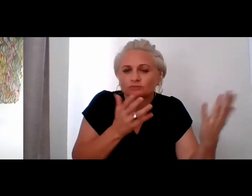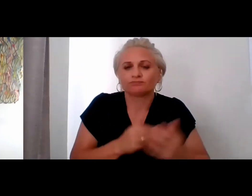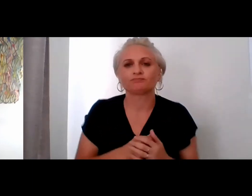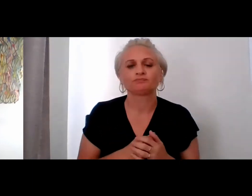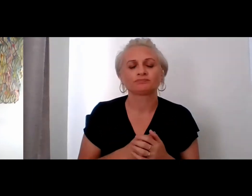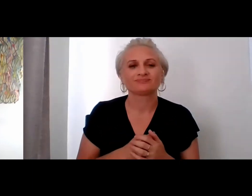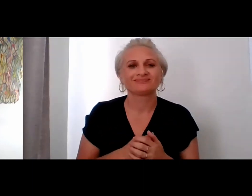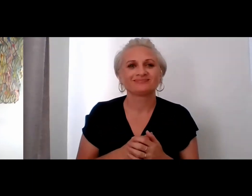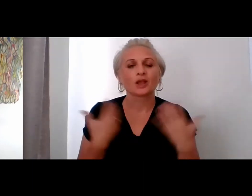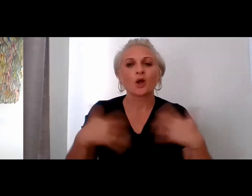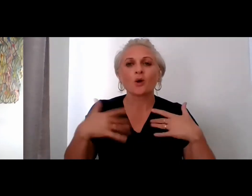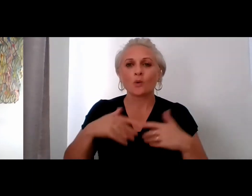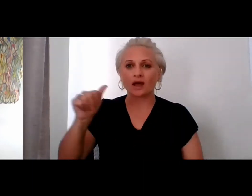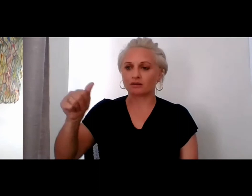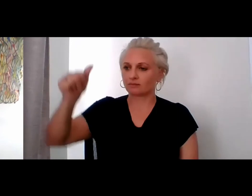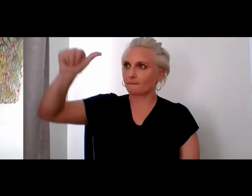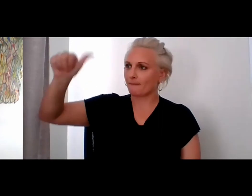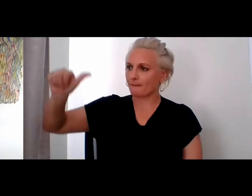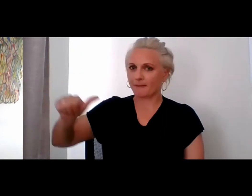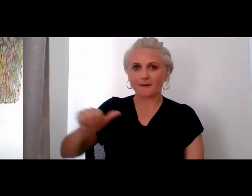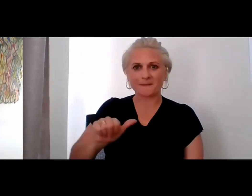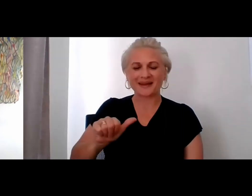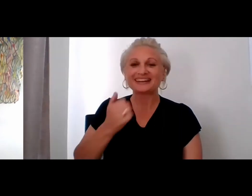We're already up to stage 8.